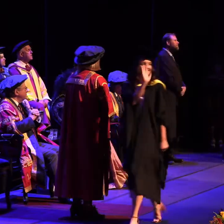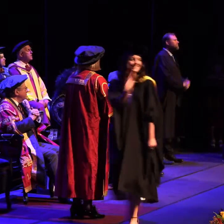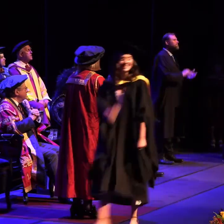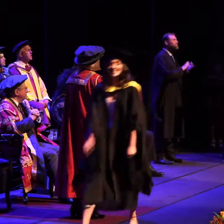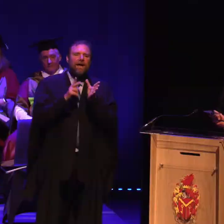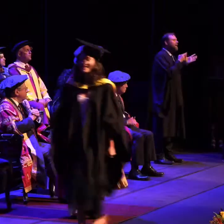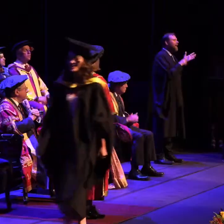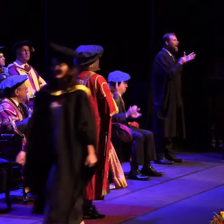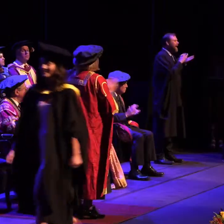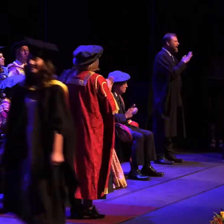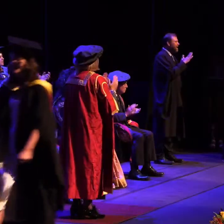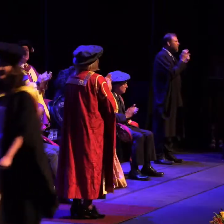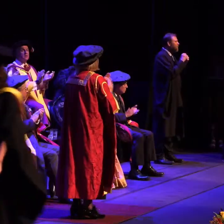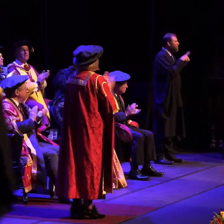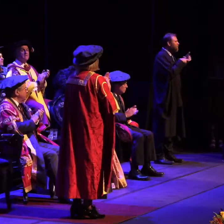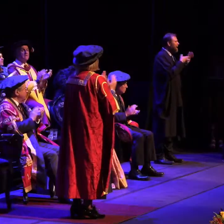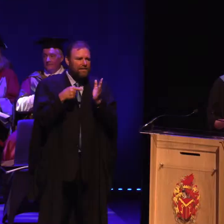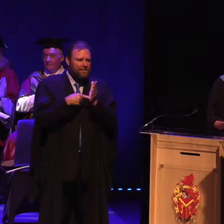Hannah Beckett.